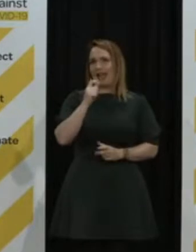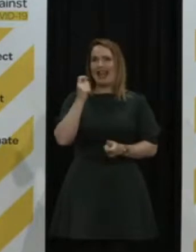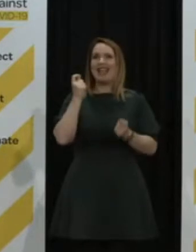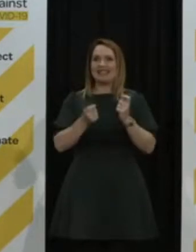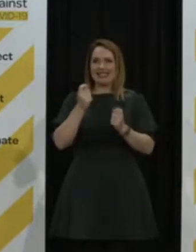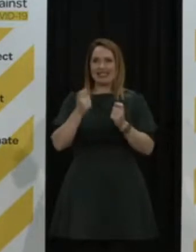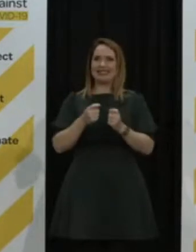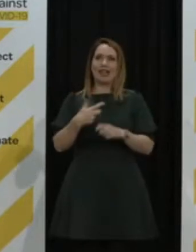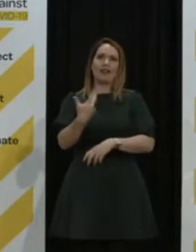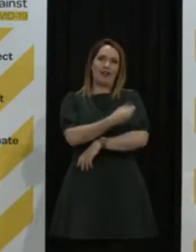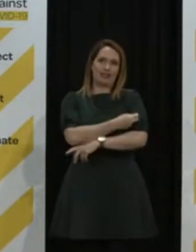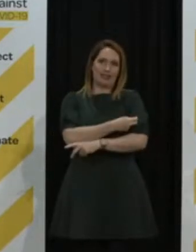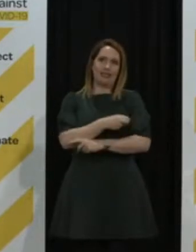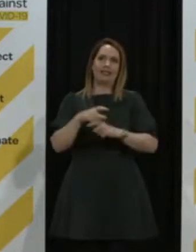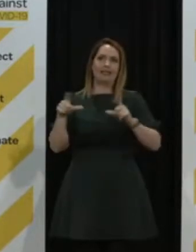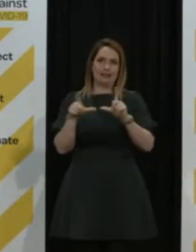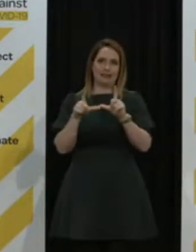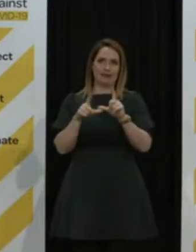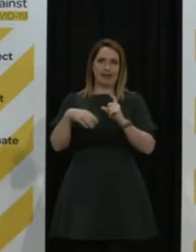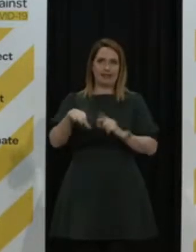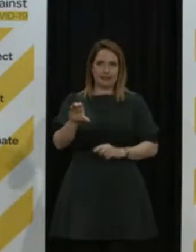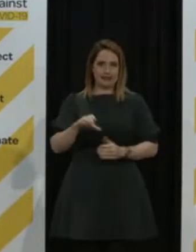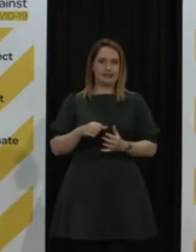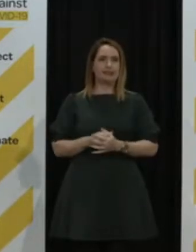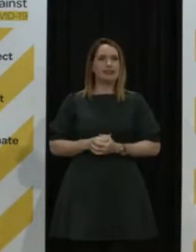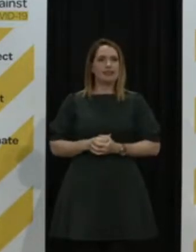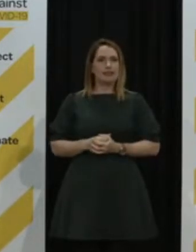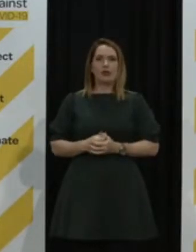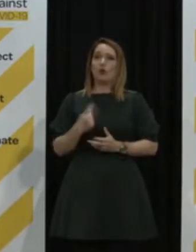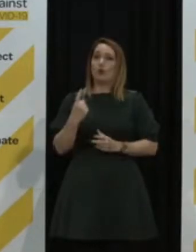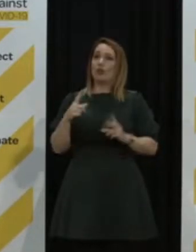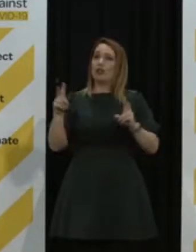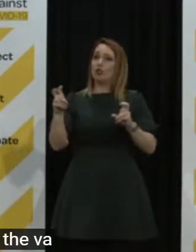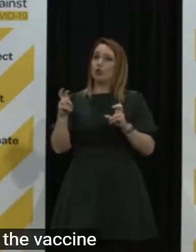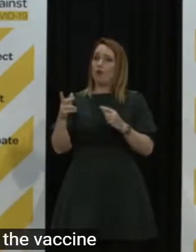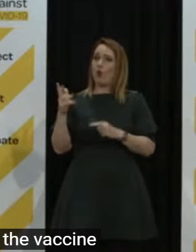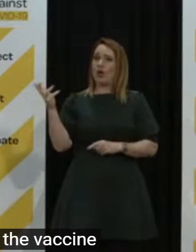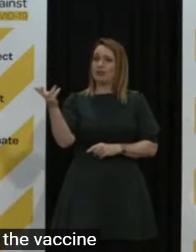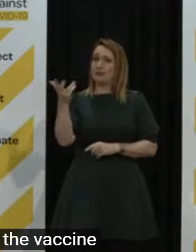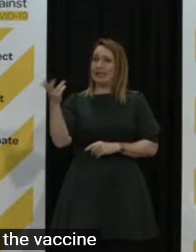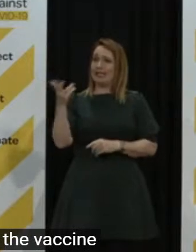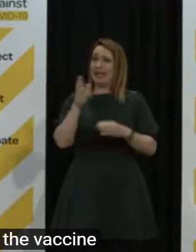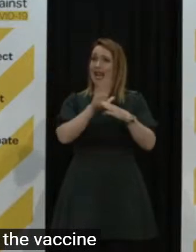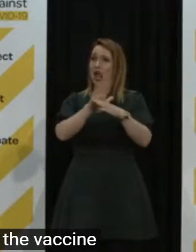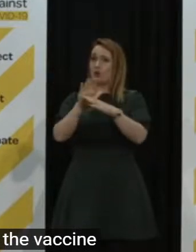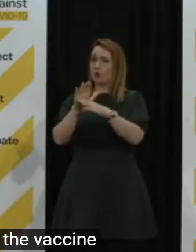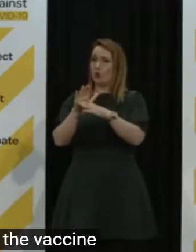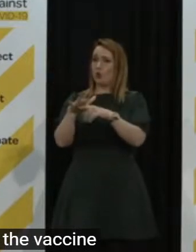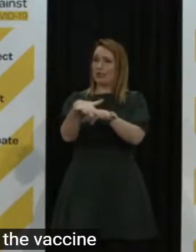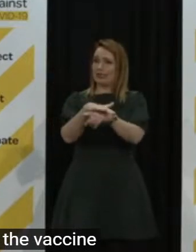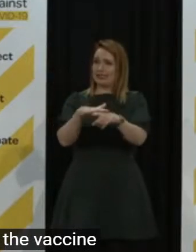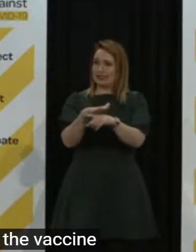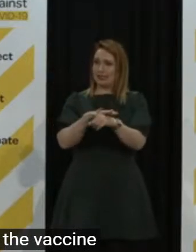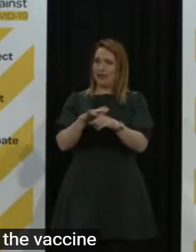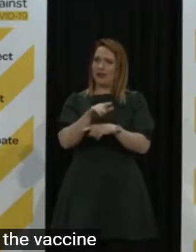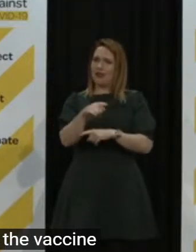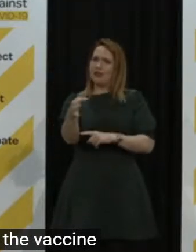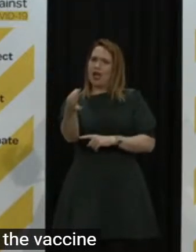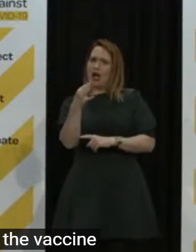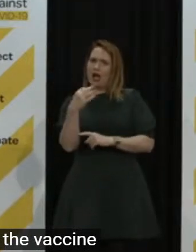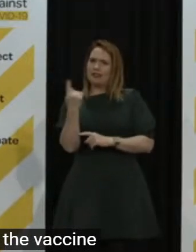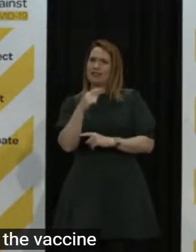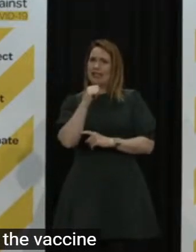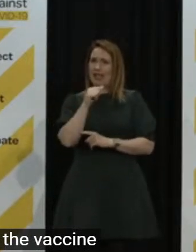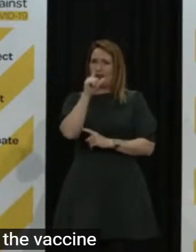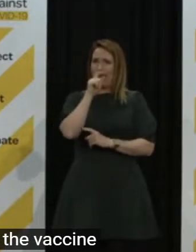the vaccine certificates. One of the issues for hospitality and outdoor settings, one of the asks we had is whether or not we could change bylaws